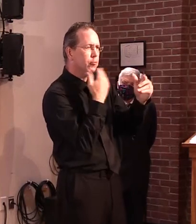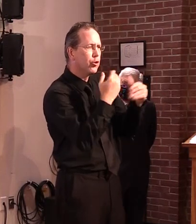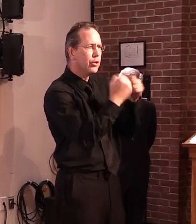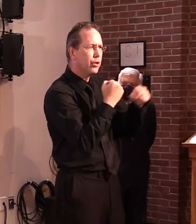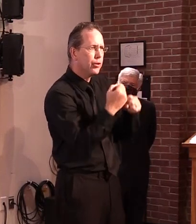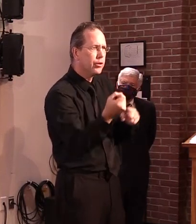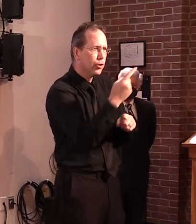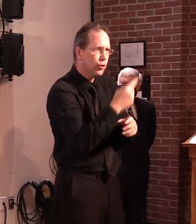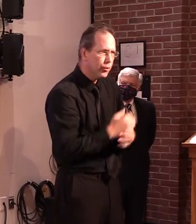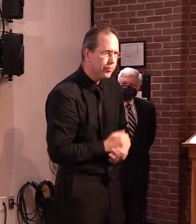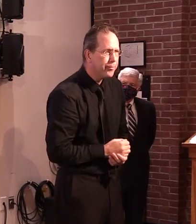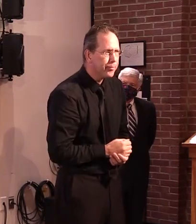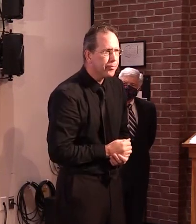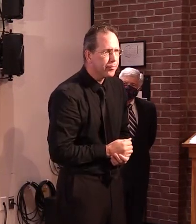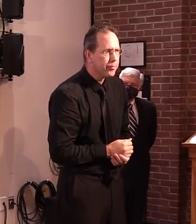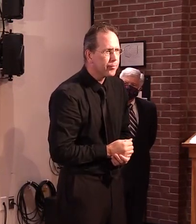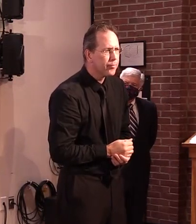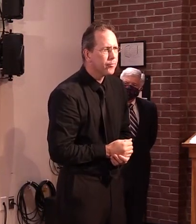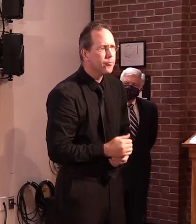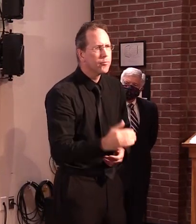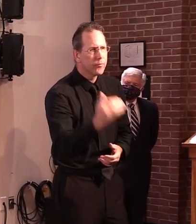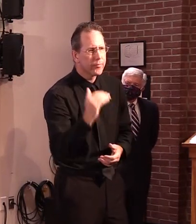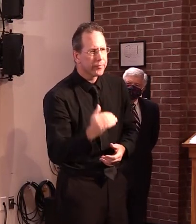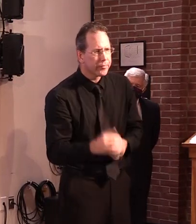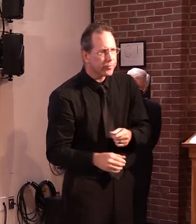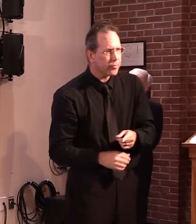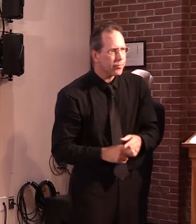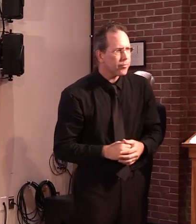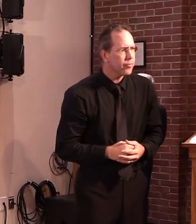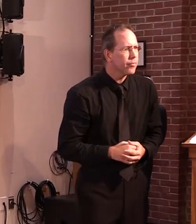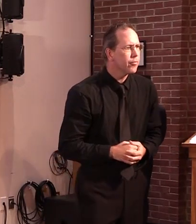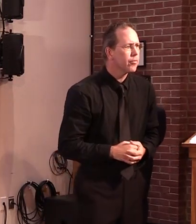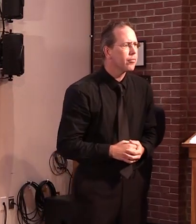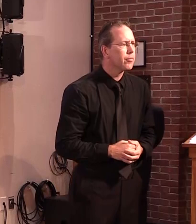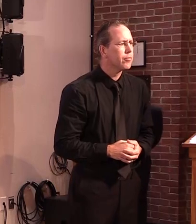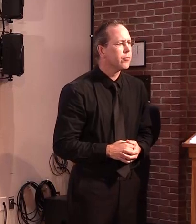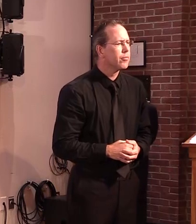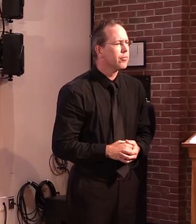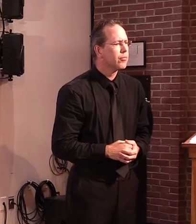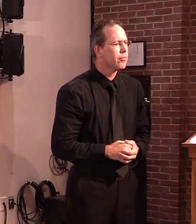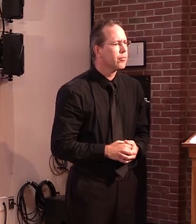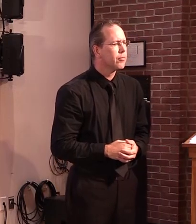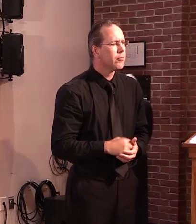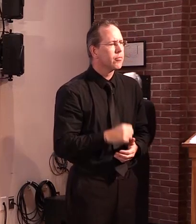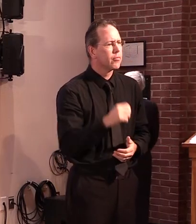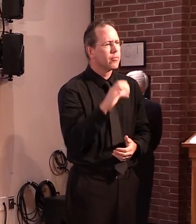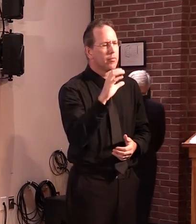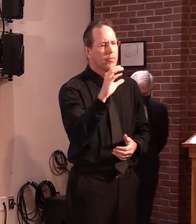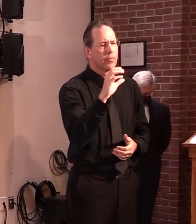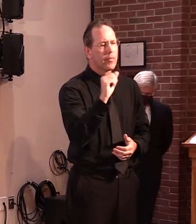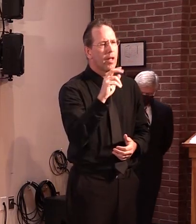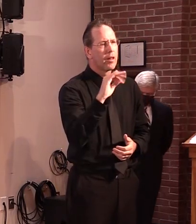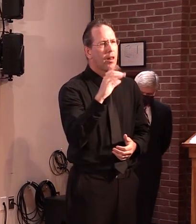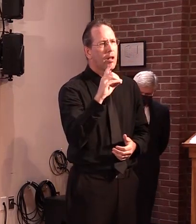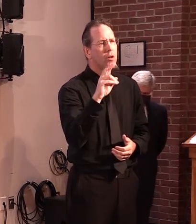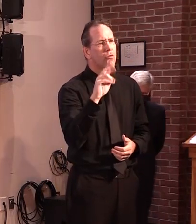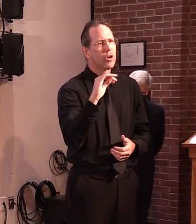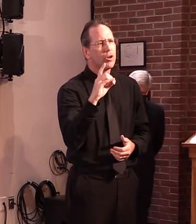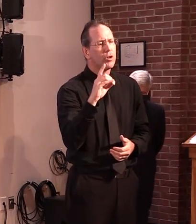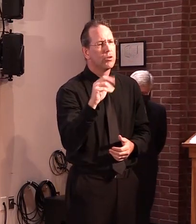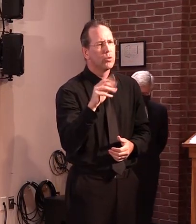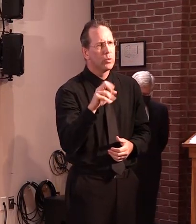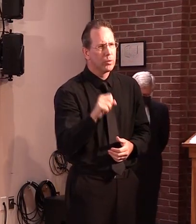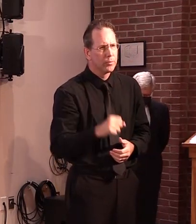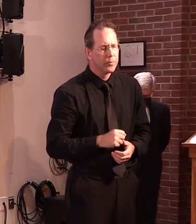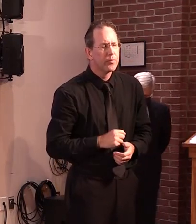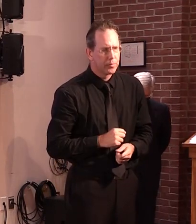Thank you. Now go to Andrew from the Caledonia Record. Yes, good morning, Dr. Fauci. My newspaper